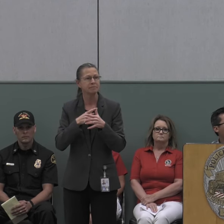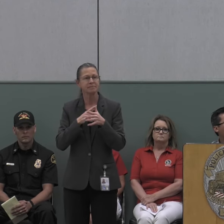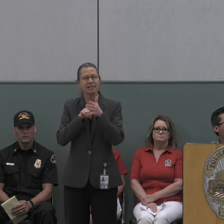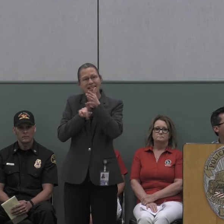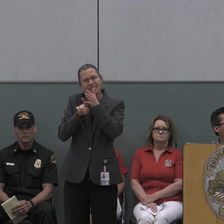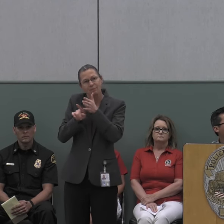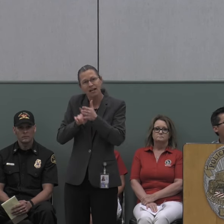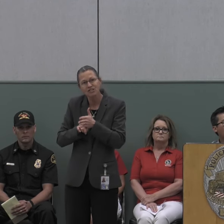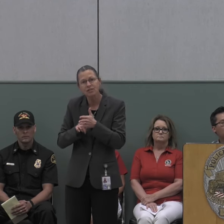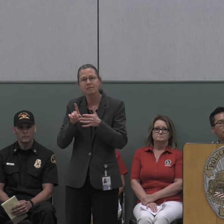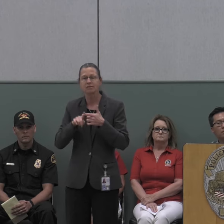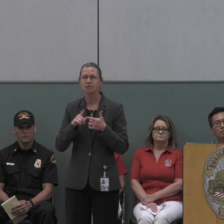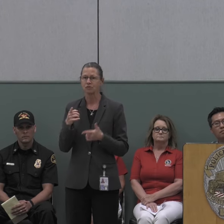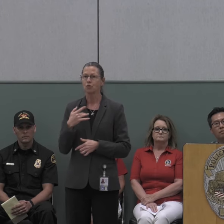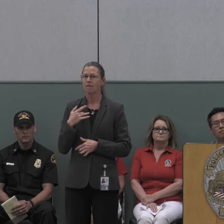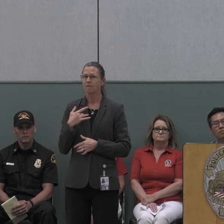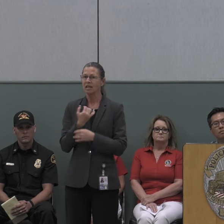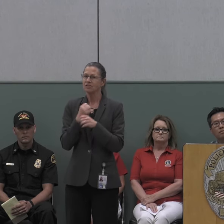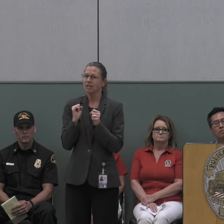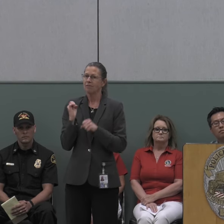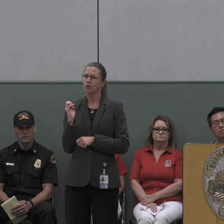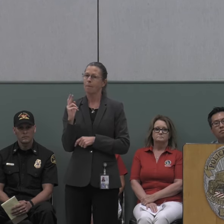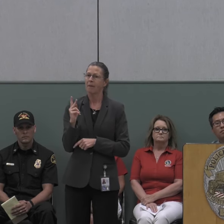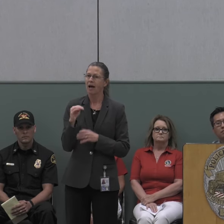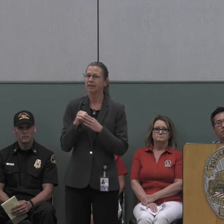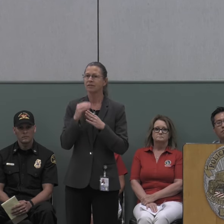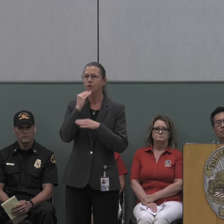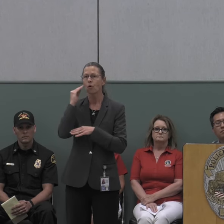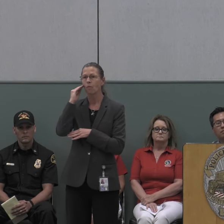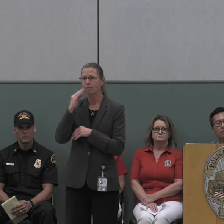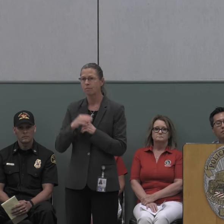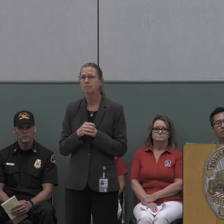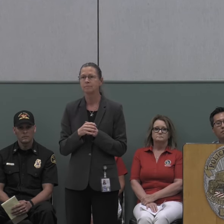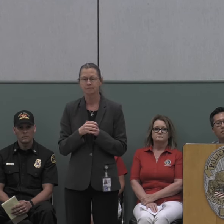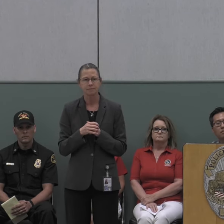that to feel safe to go back into your home.